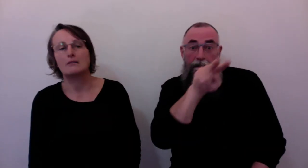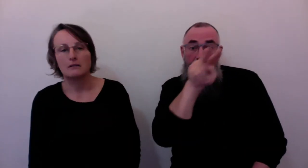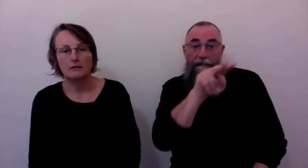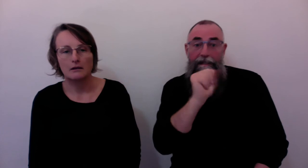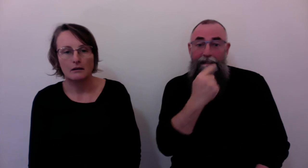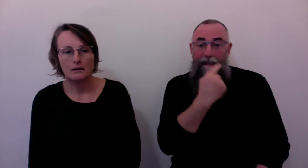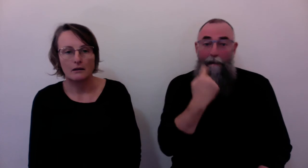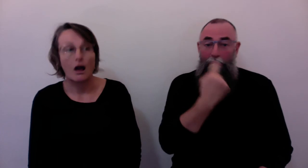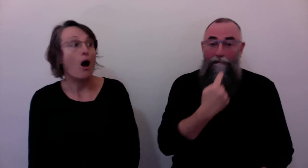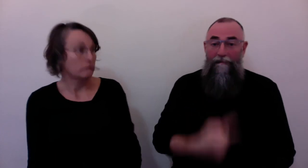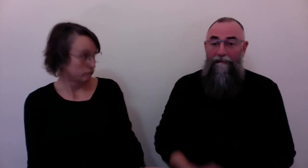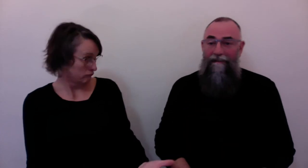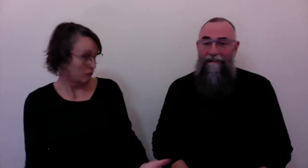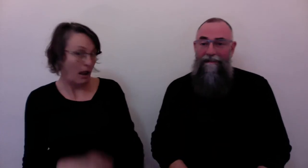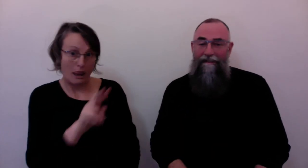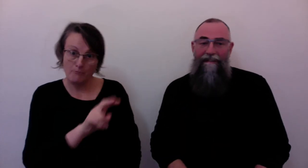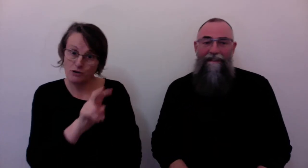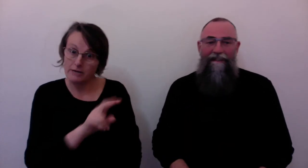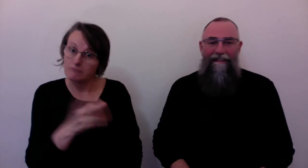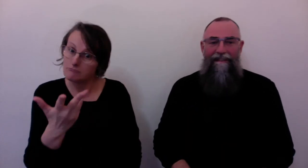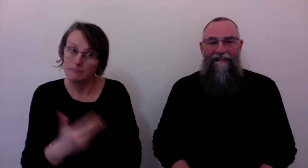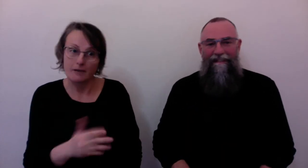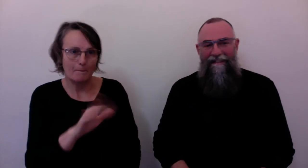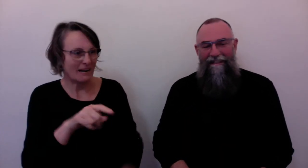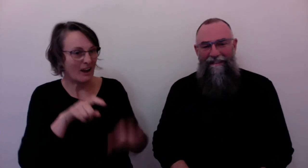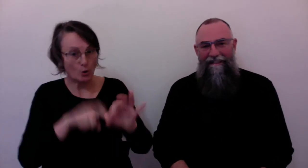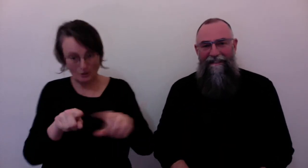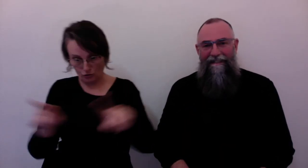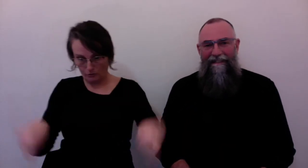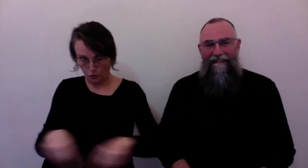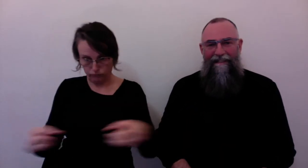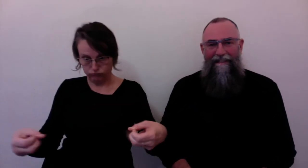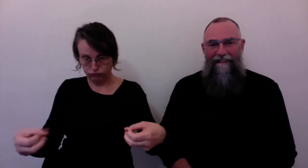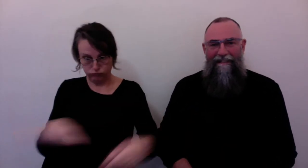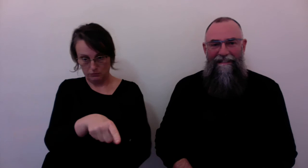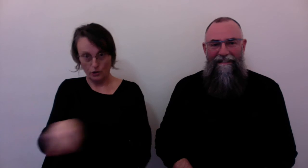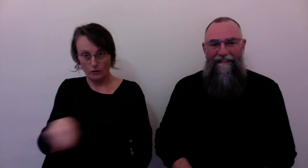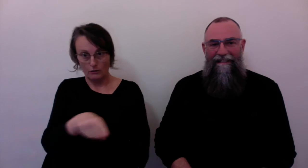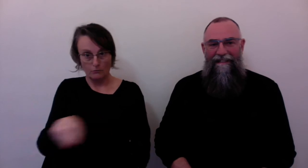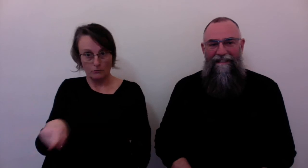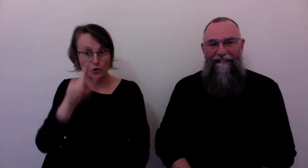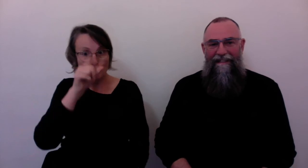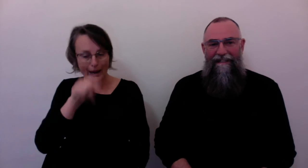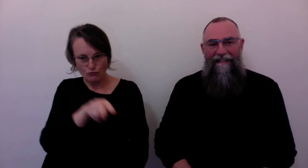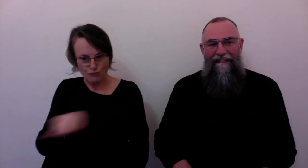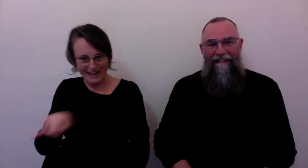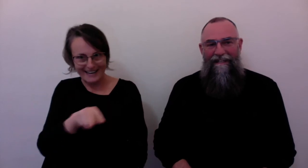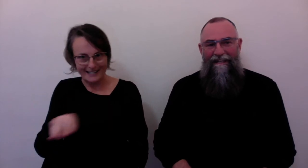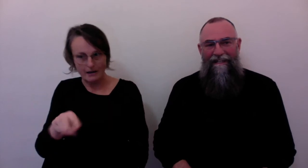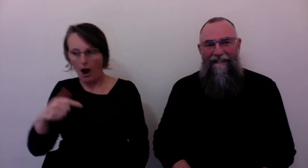but And I think but the if he question- the looks question's in front of you. away. The question's in front of you on a plasma screen, a little iPad Oh, with the options. You can